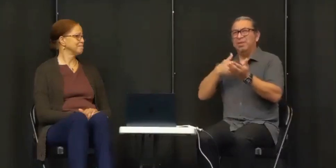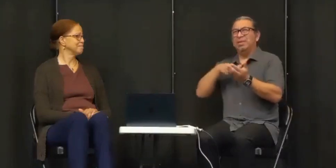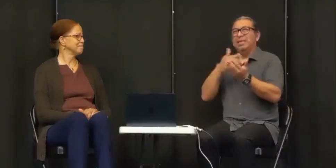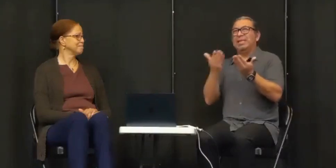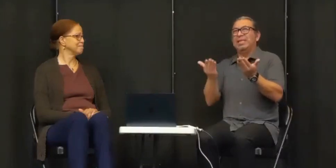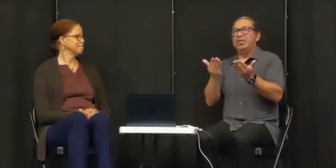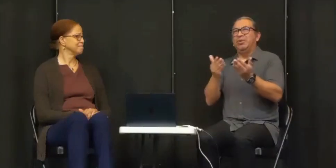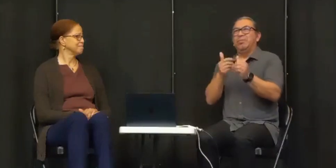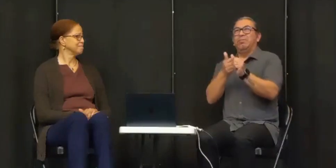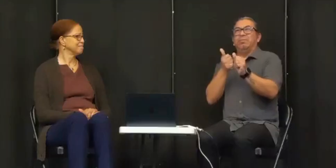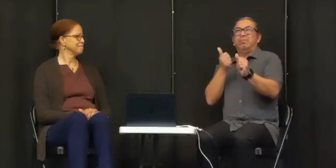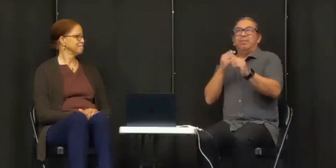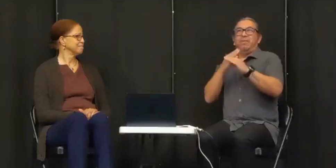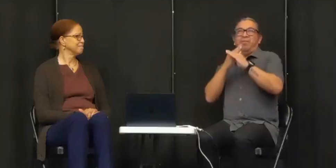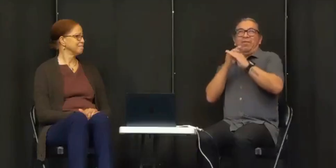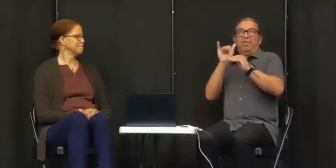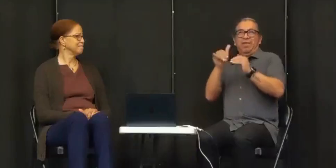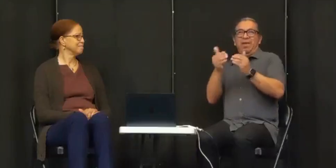past experiences. But again,